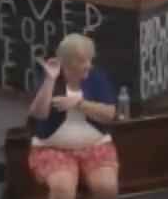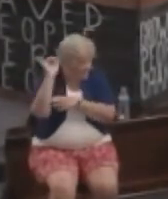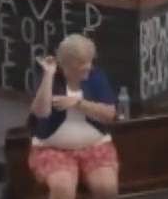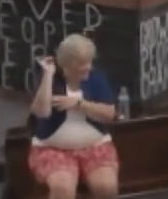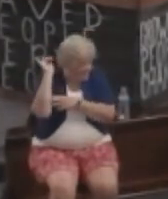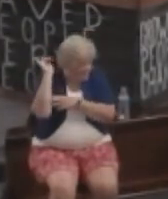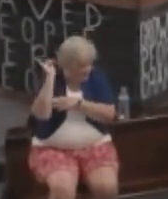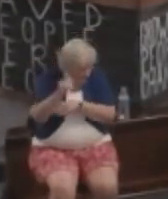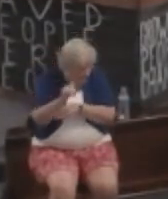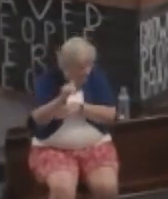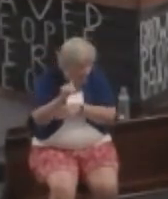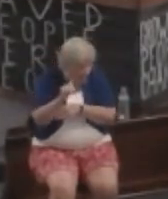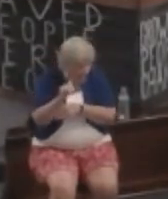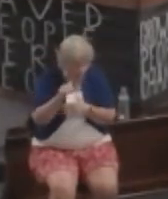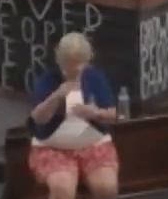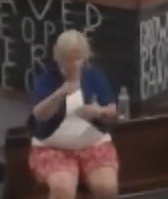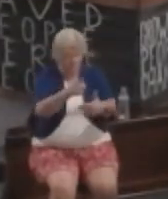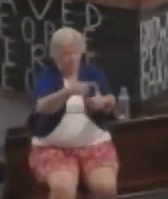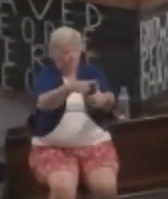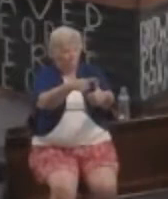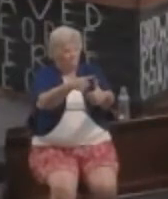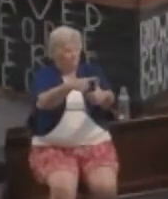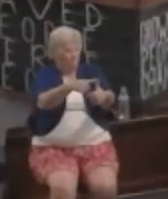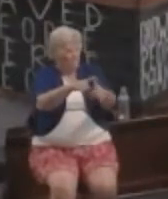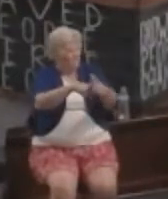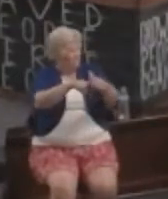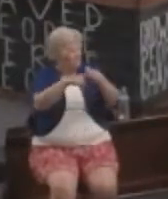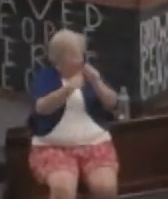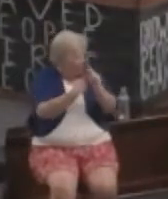That is where this series should start